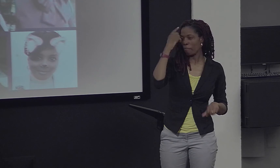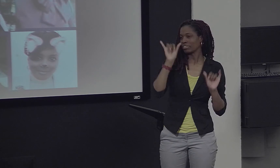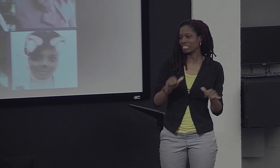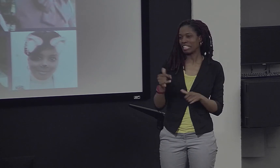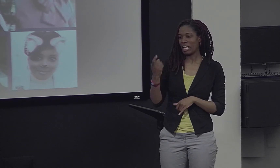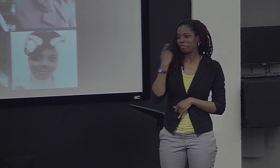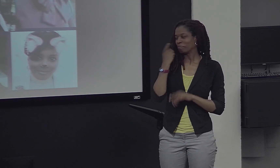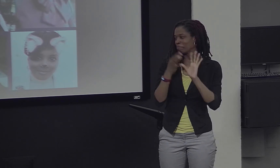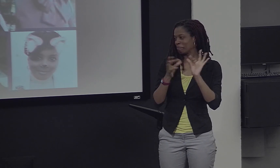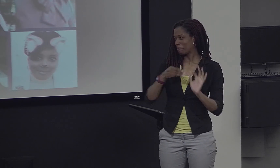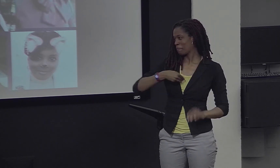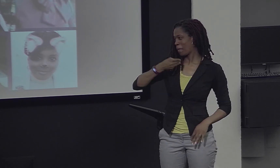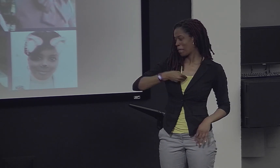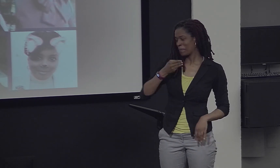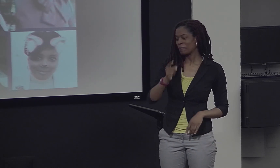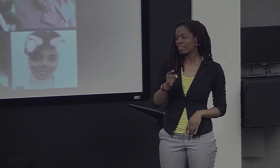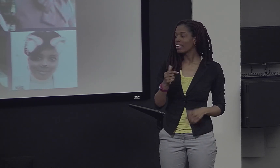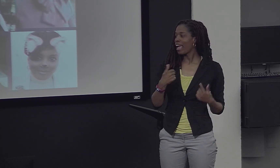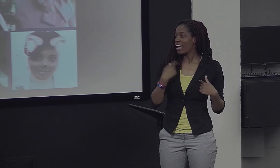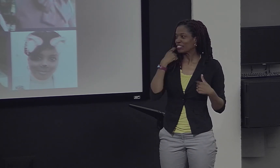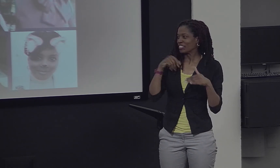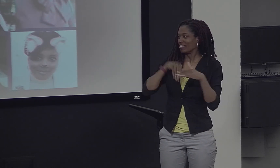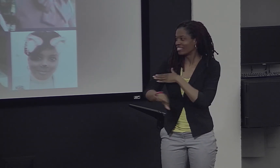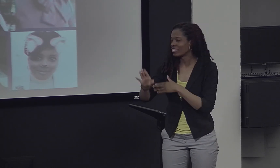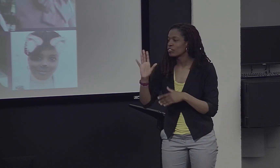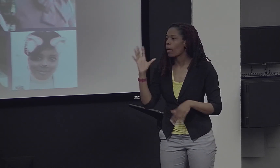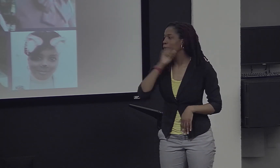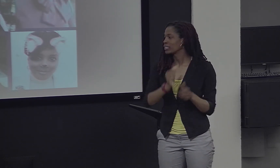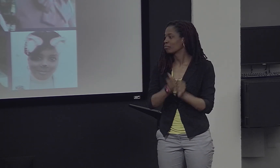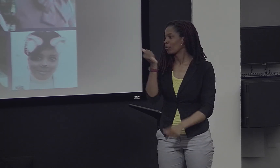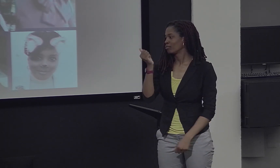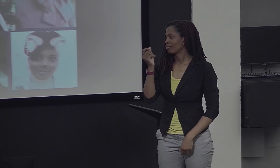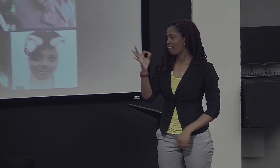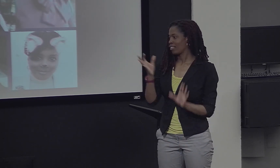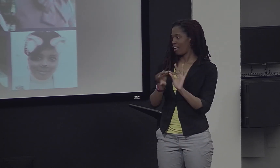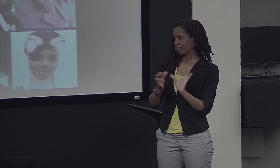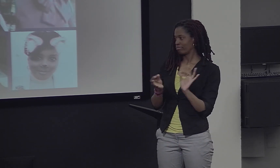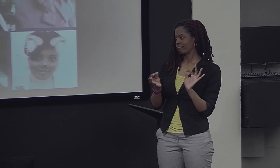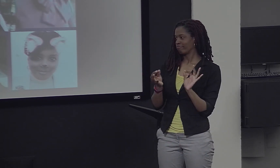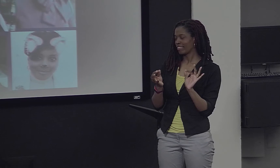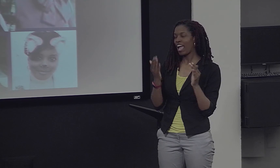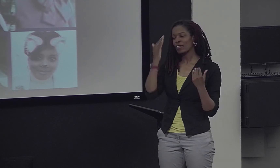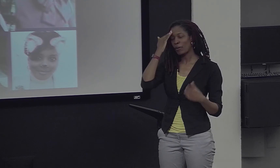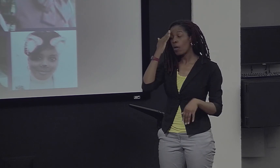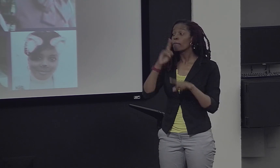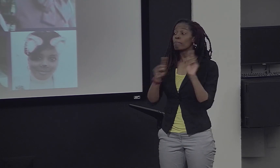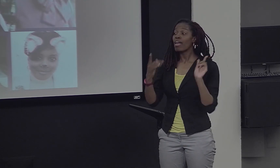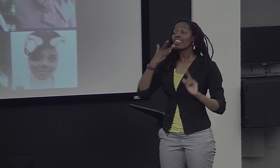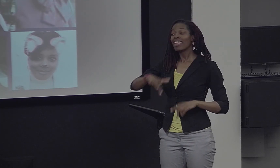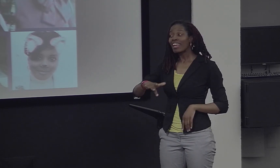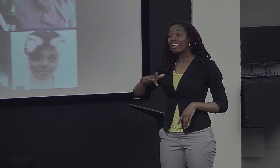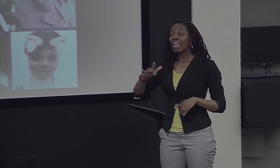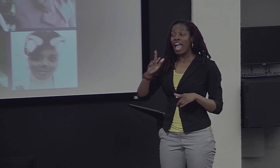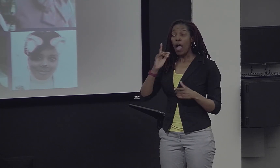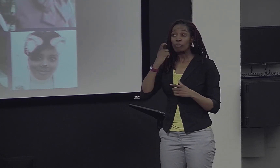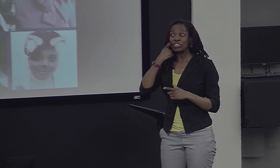I will also disclose that I work in the federal government. And I had to arrive late because of my interpreting schedule.